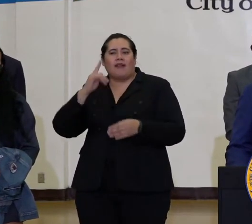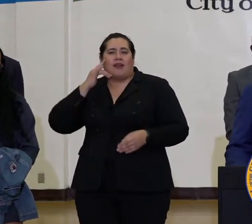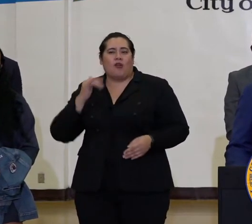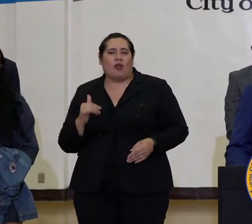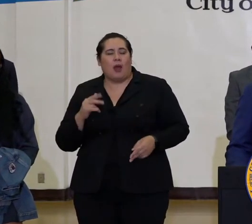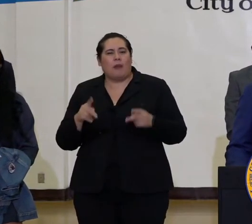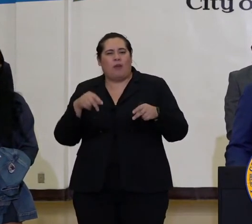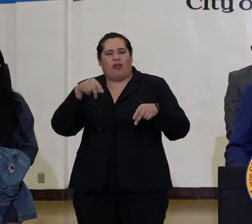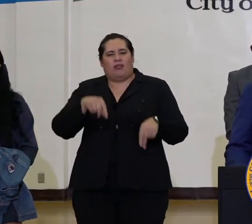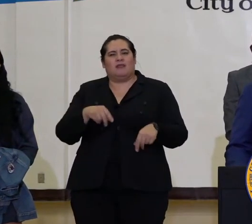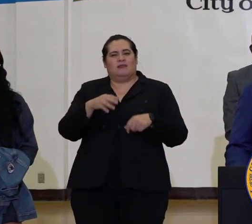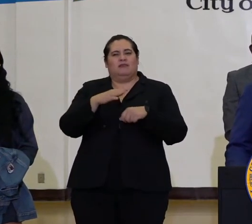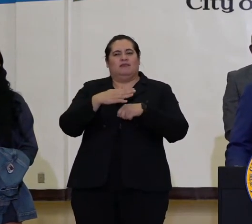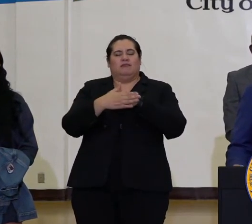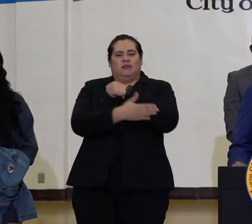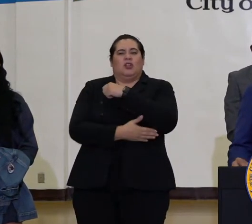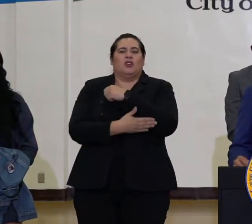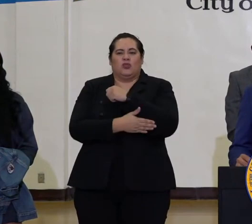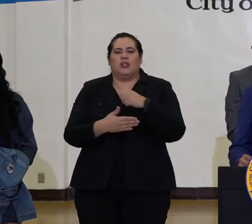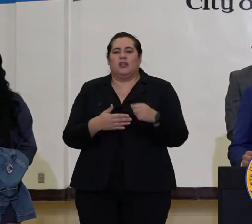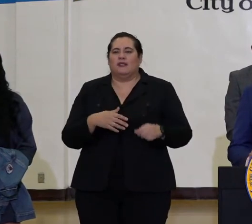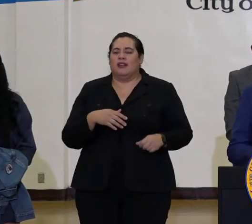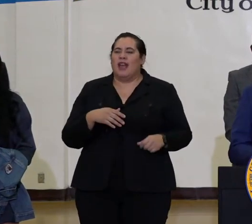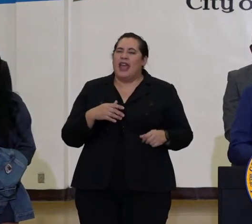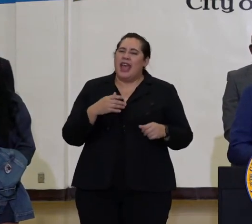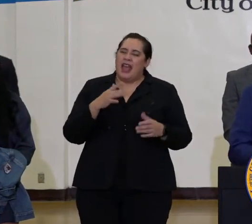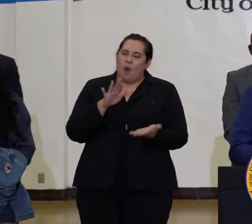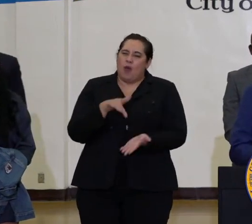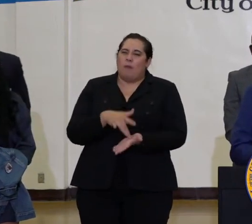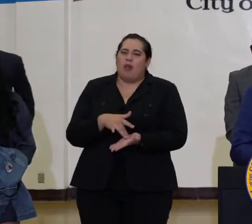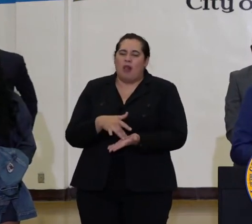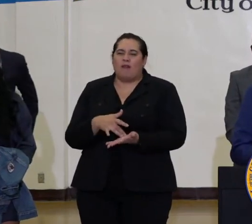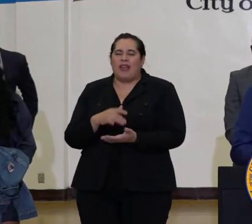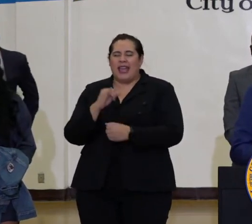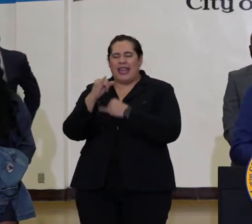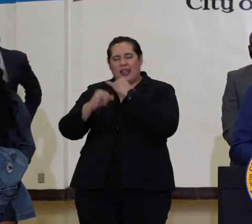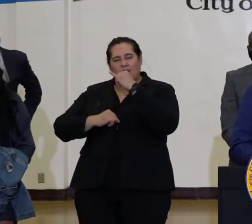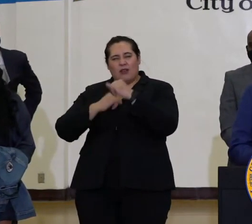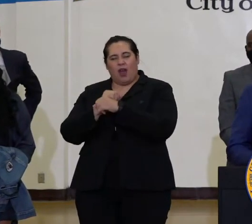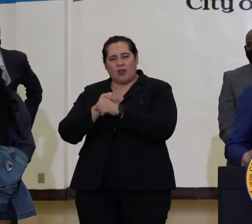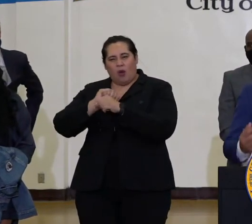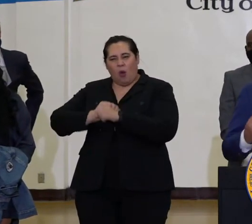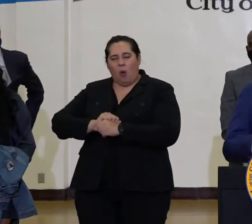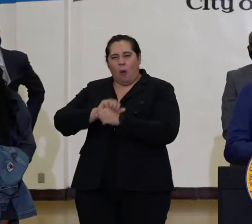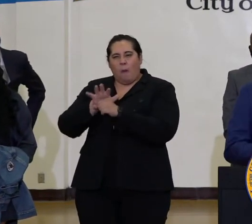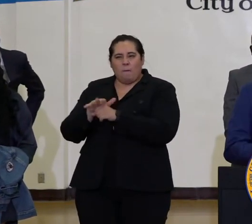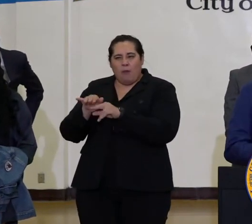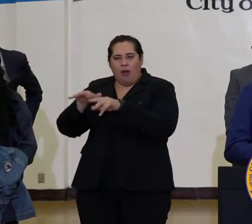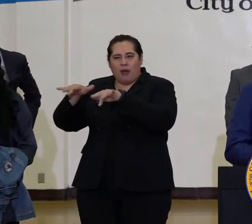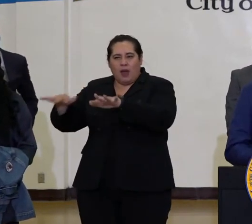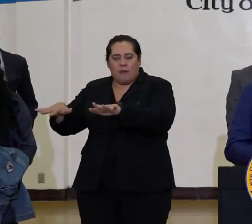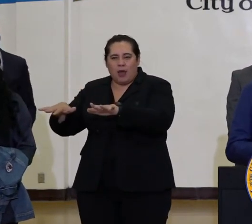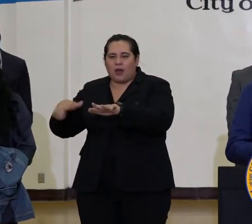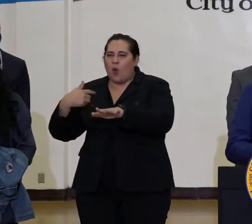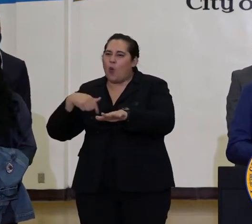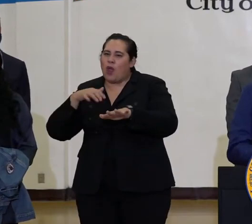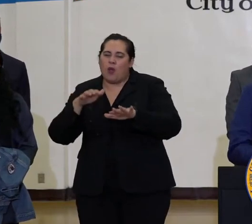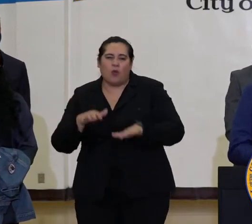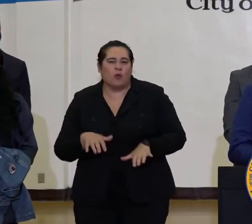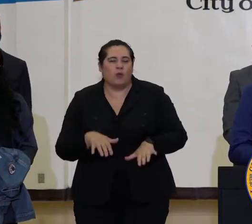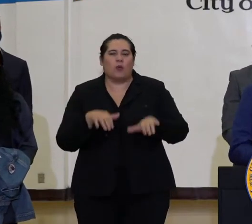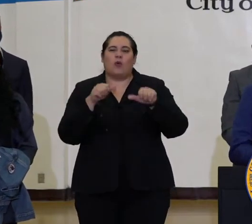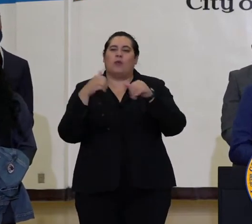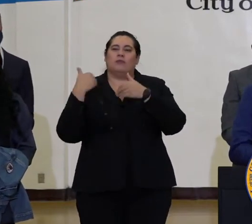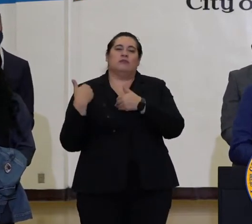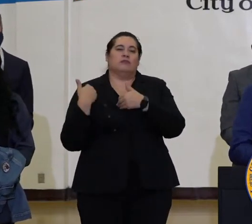people of this nation who, in the middle of an international pandemic, rose up, spoke and